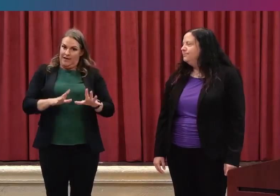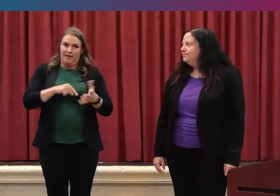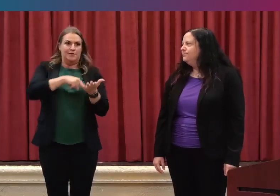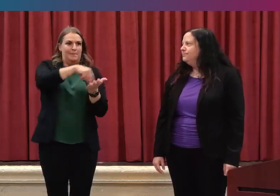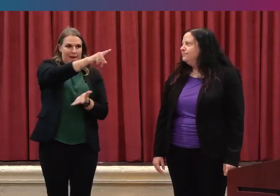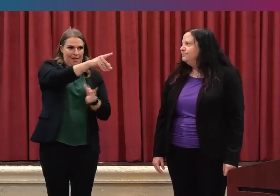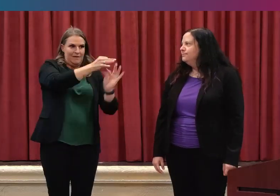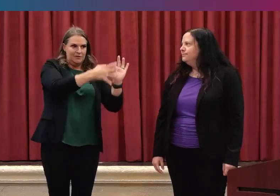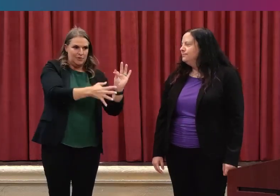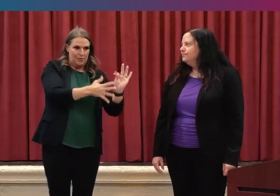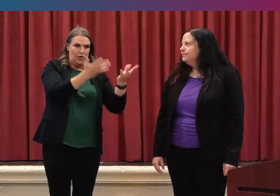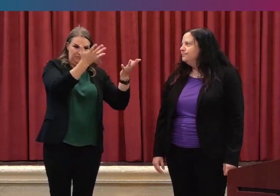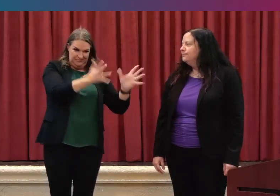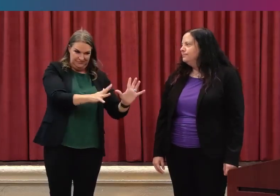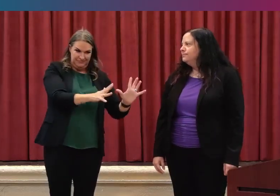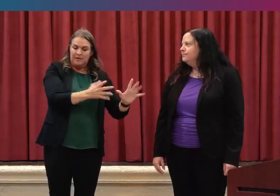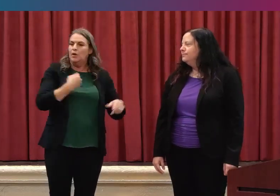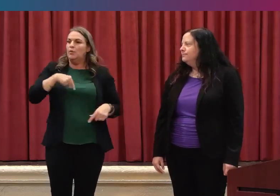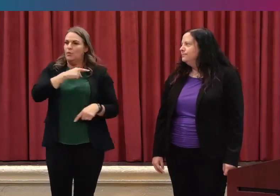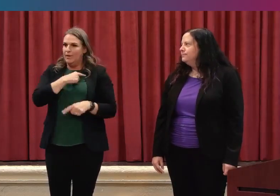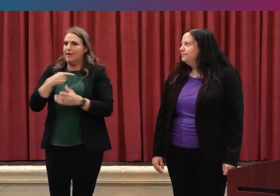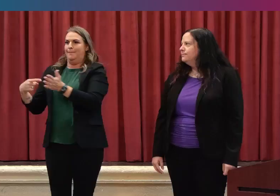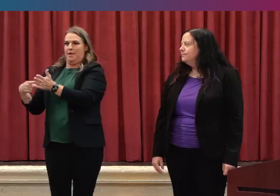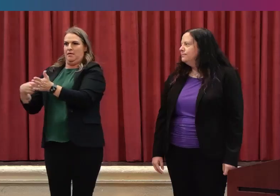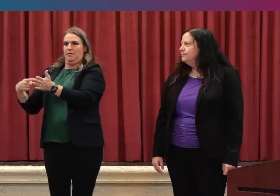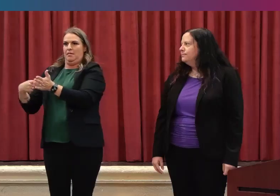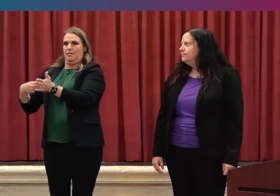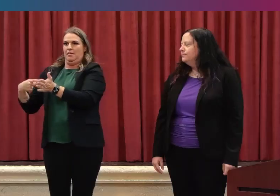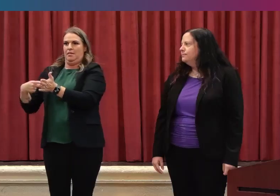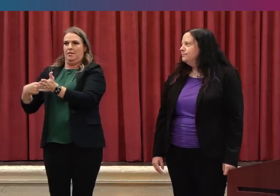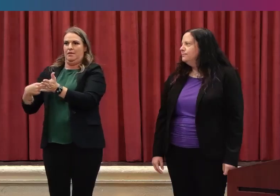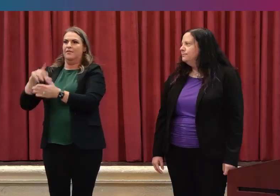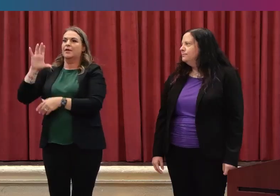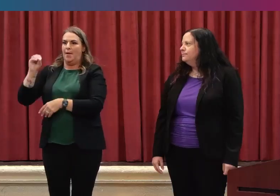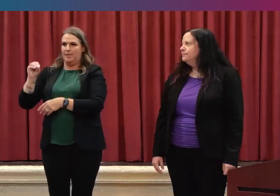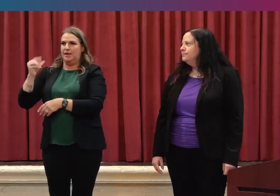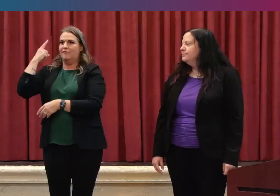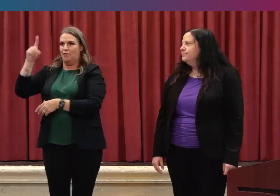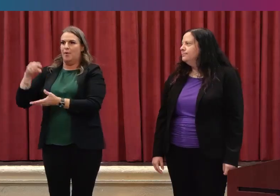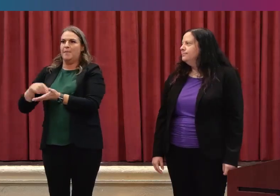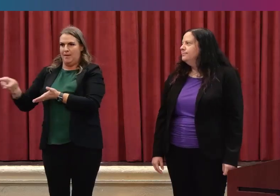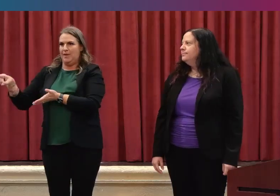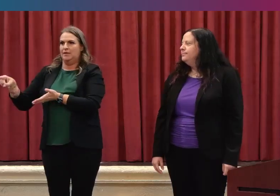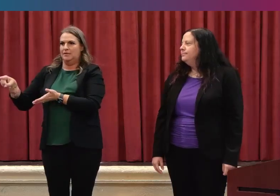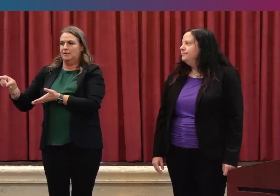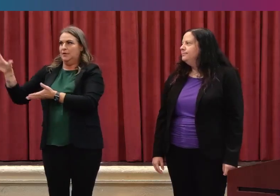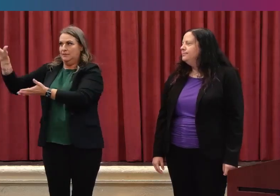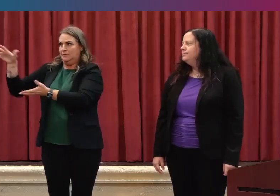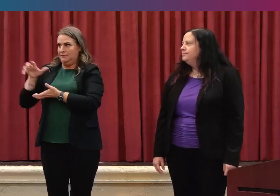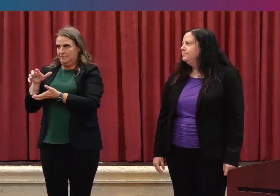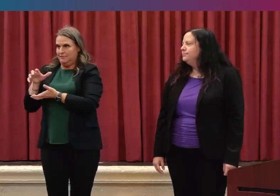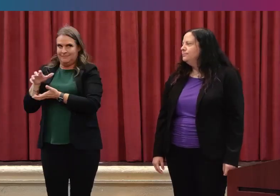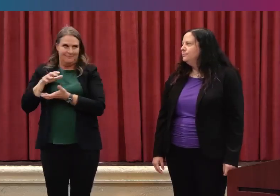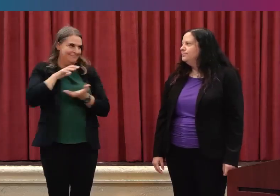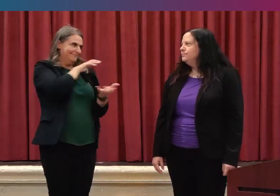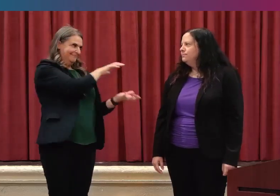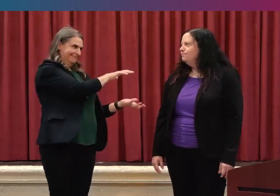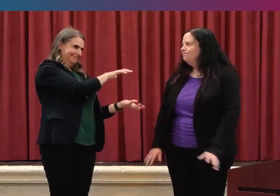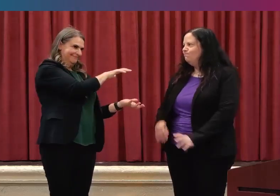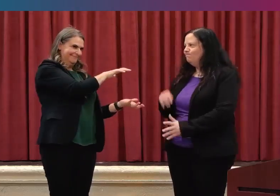So once that interpreter has has been paid for that job, we bill the company, and then